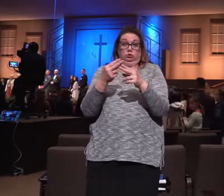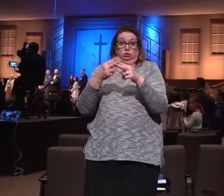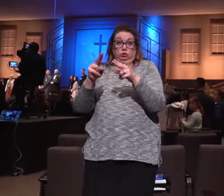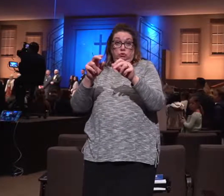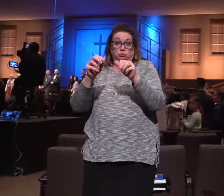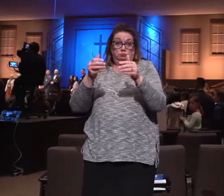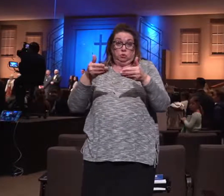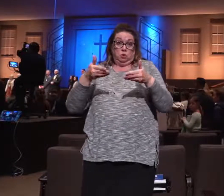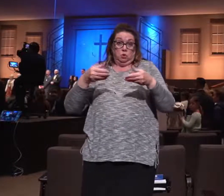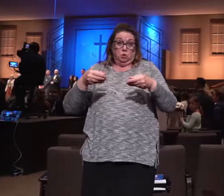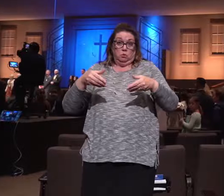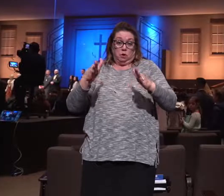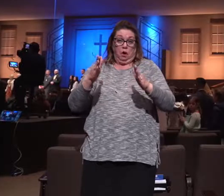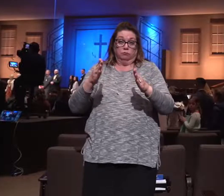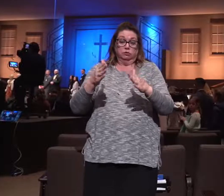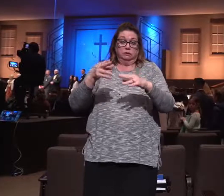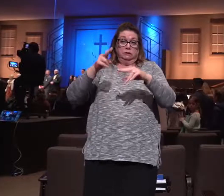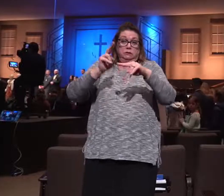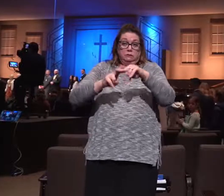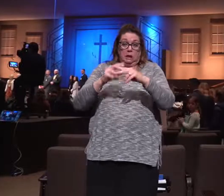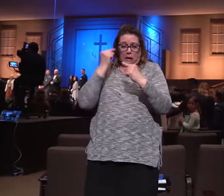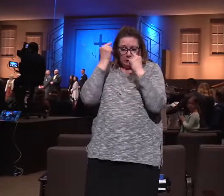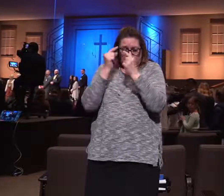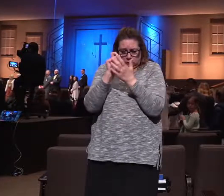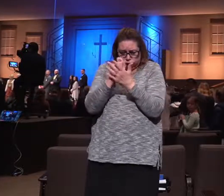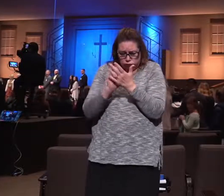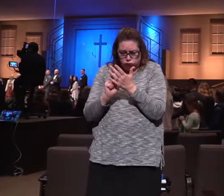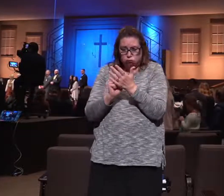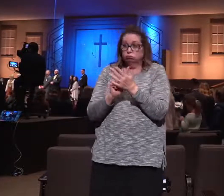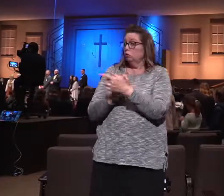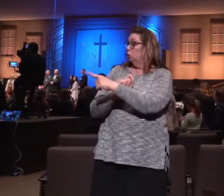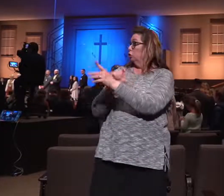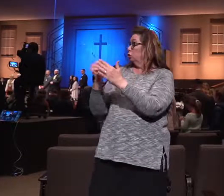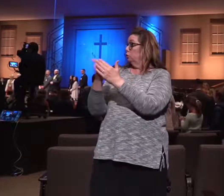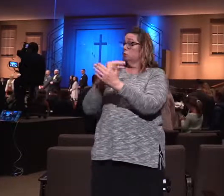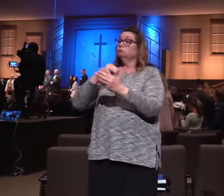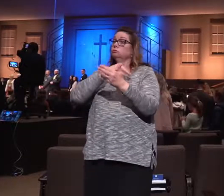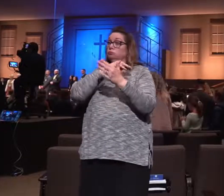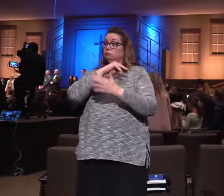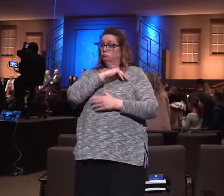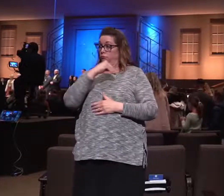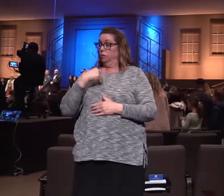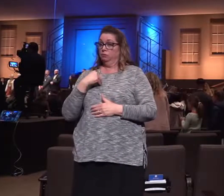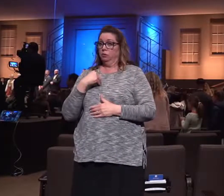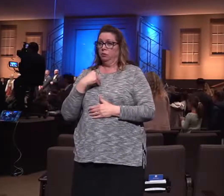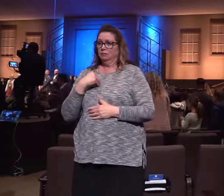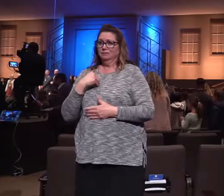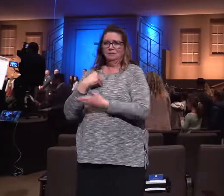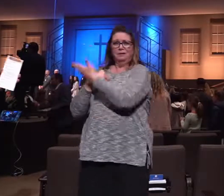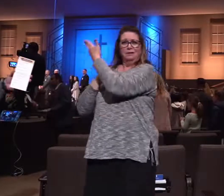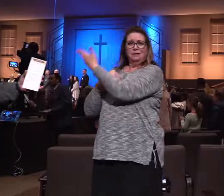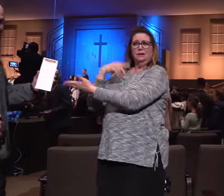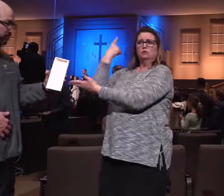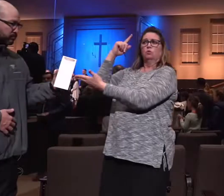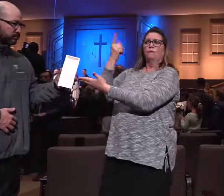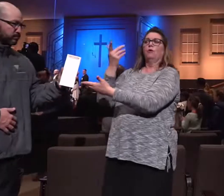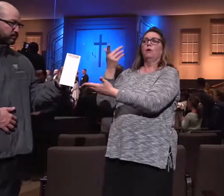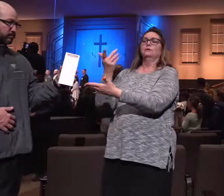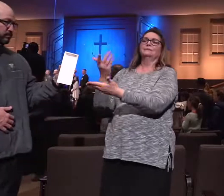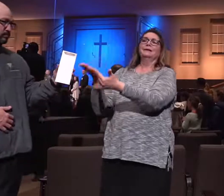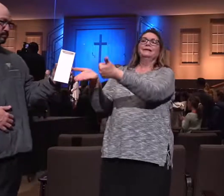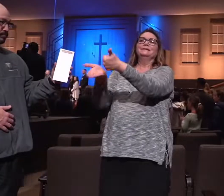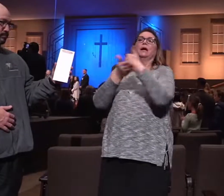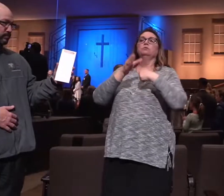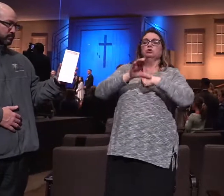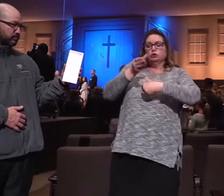in a moment, we'll be on our way. If you're a new member, this is how we budget for our missions. And if you look at this and fill